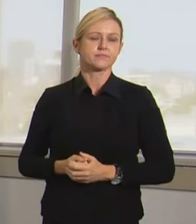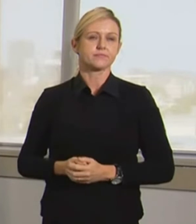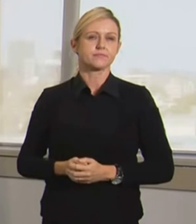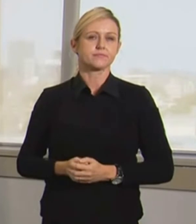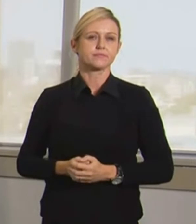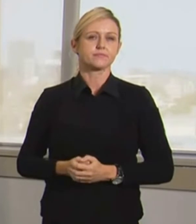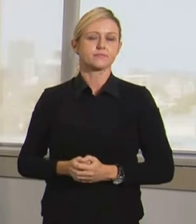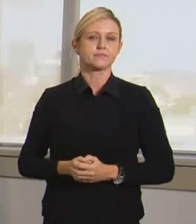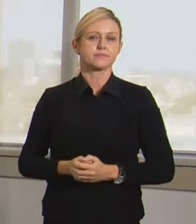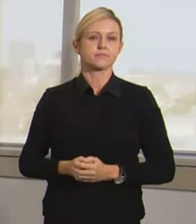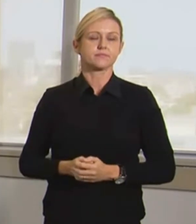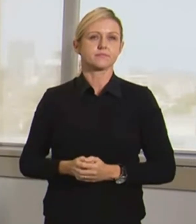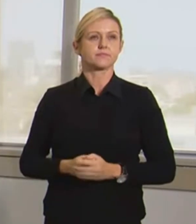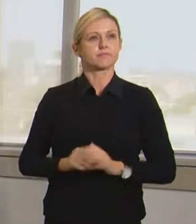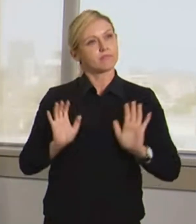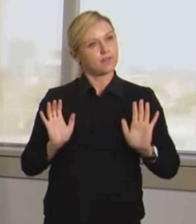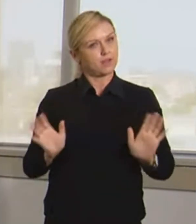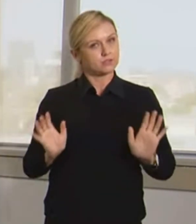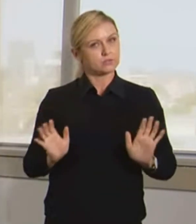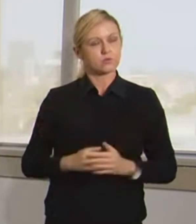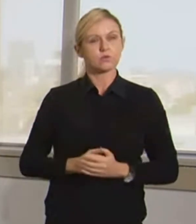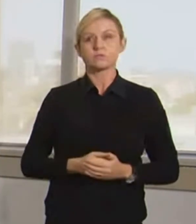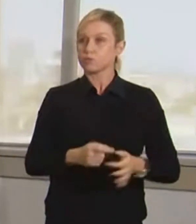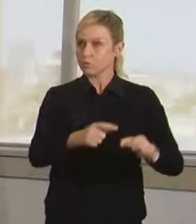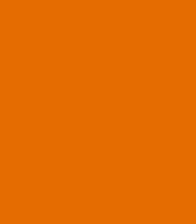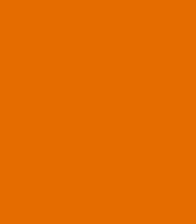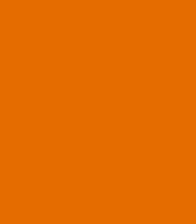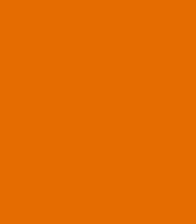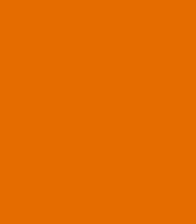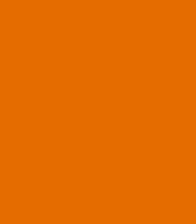tested. I'll leave it there and then take any questions.